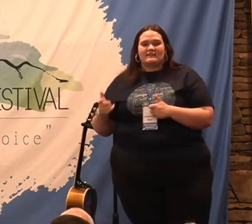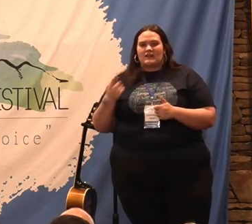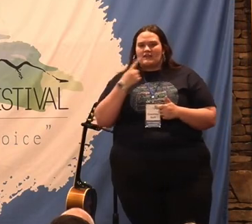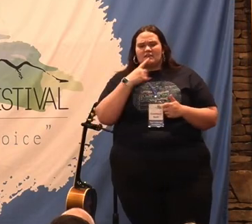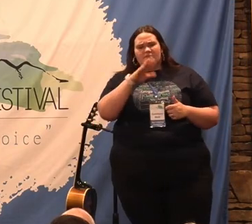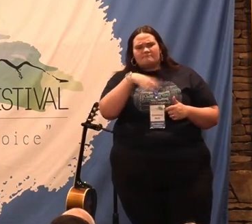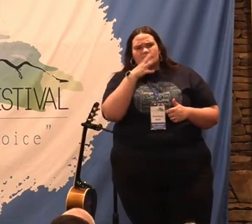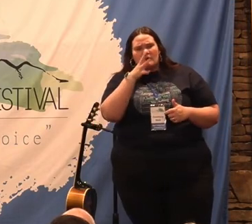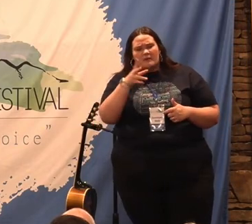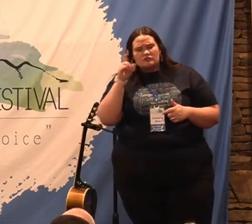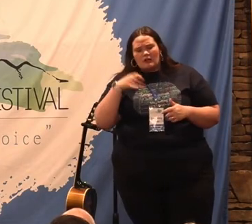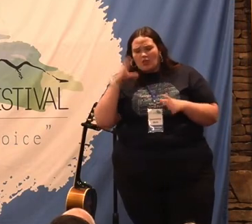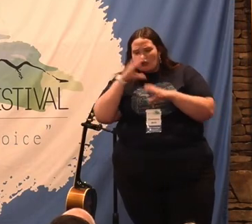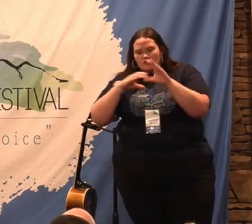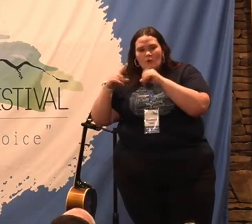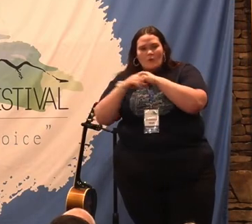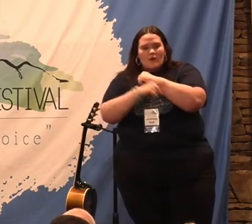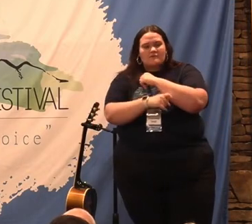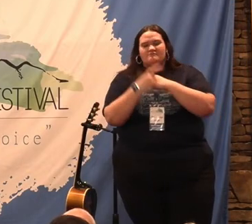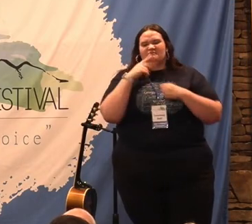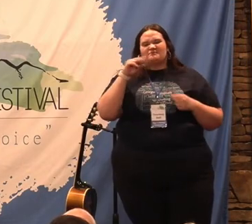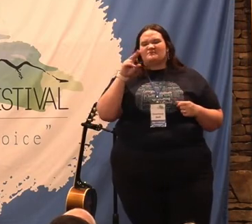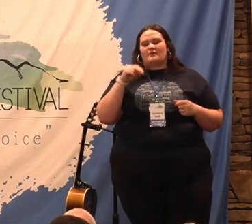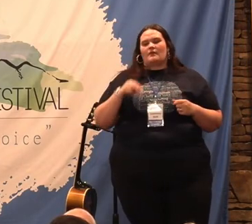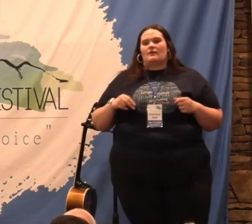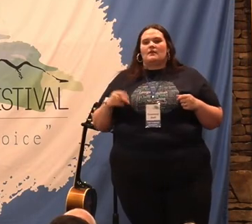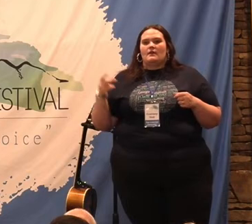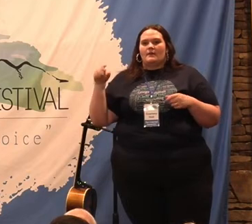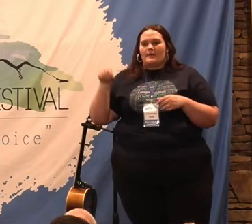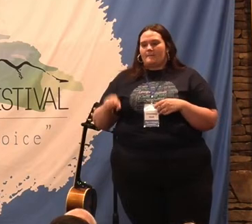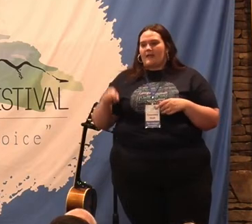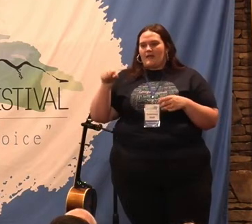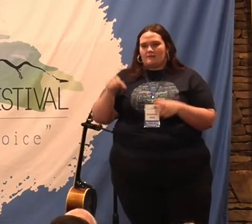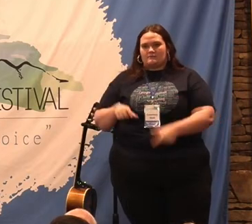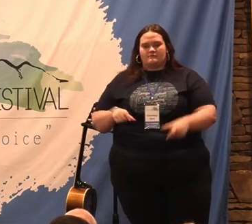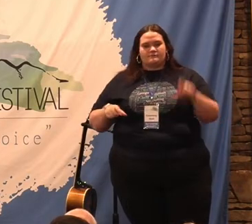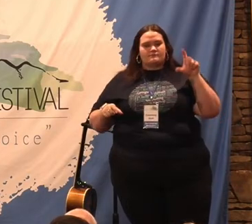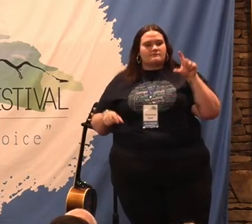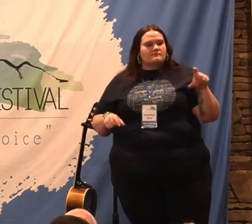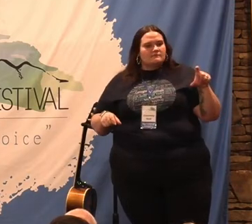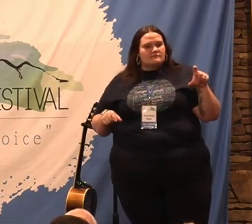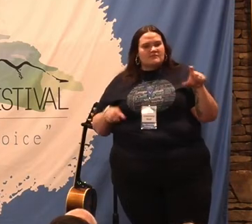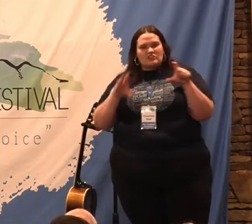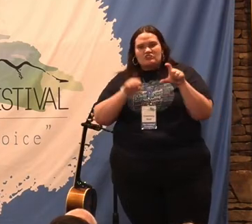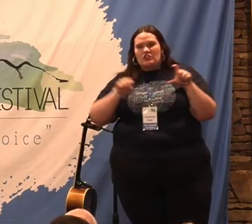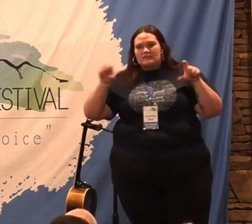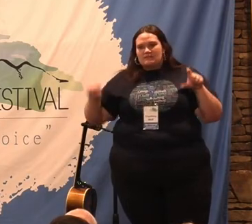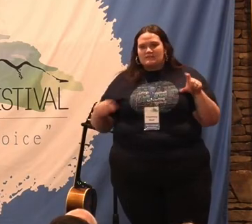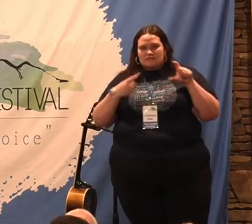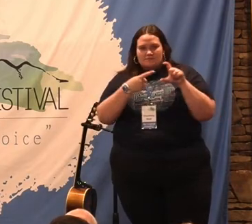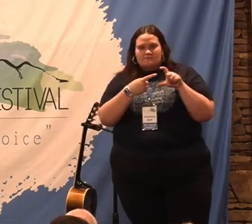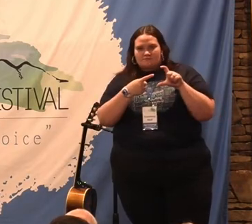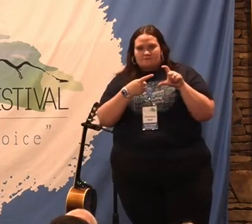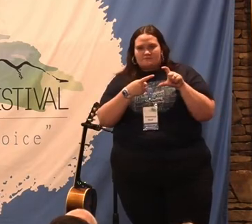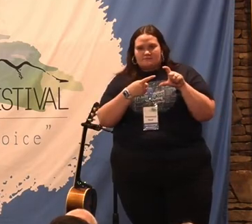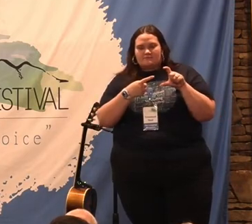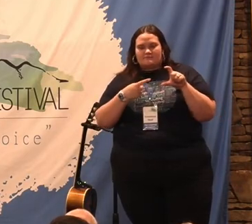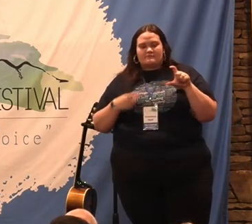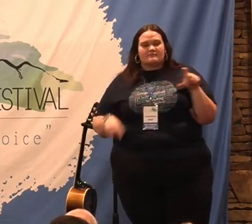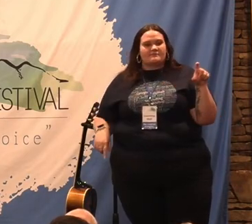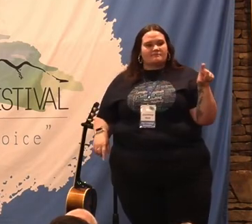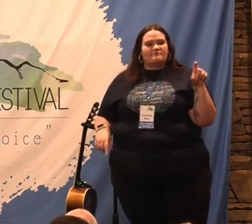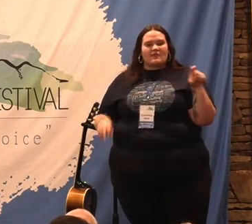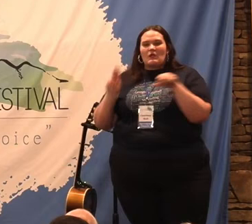black purse that always hung from her elbow. She pulled out a little can of Vienna sausages. Cocktail wieners? We'll